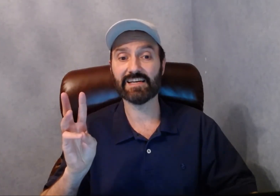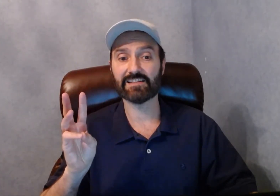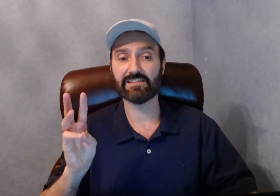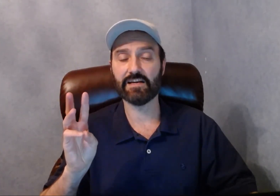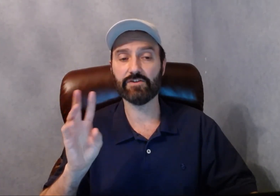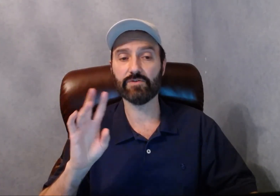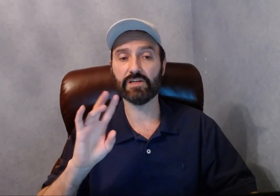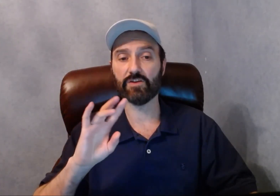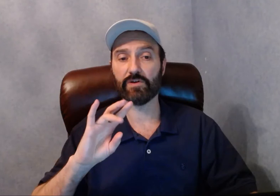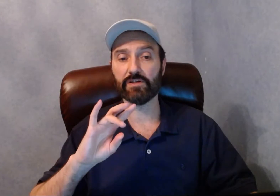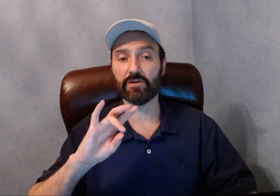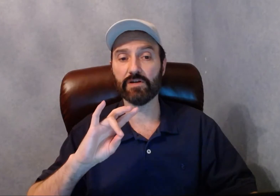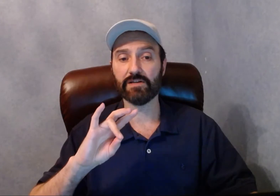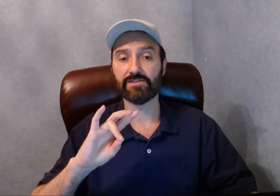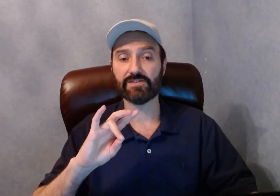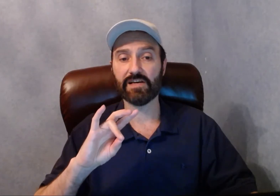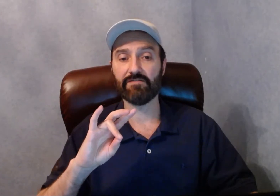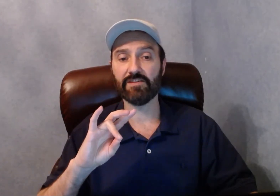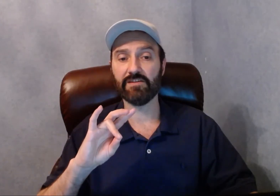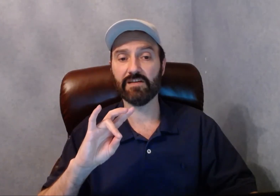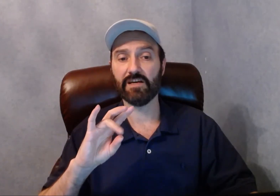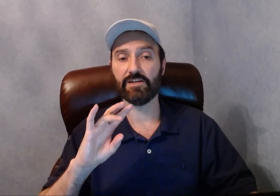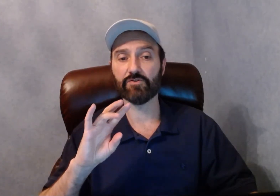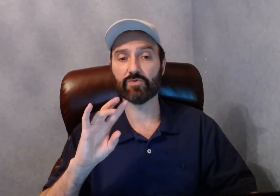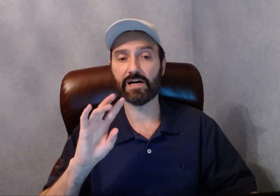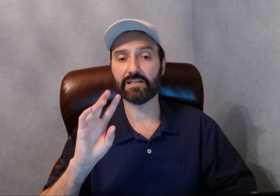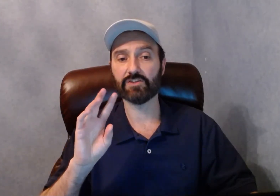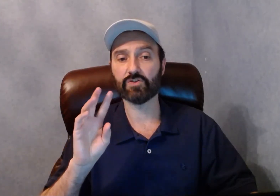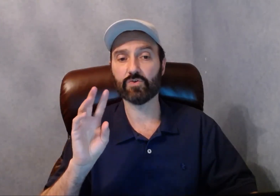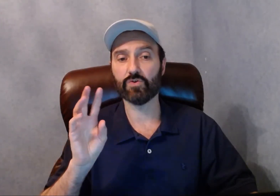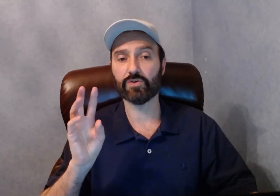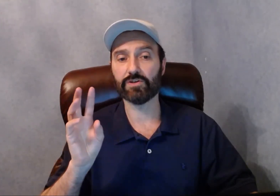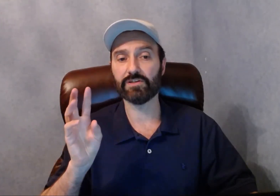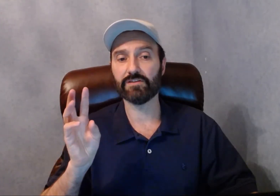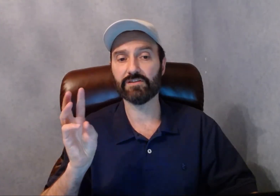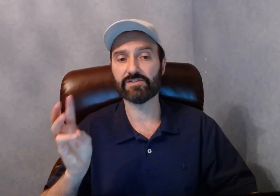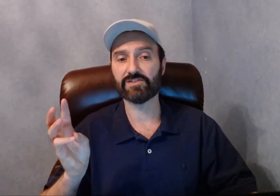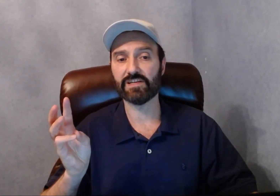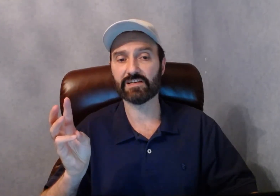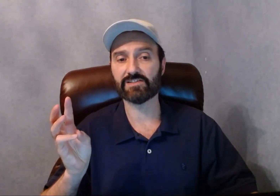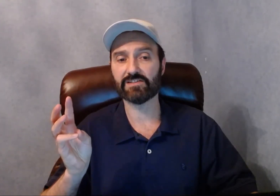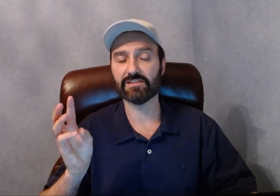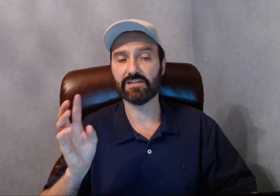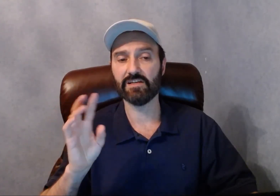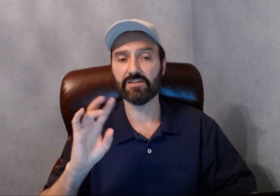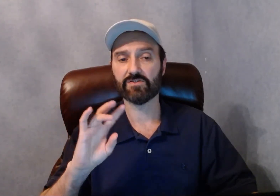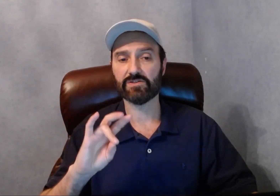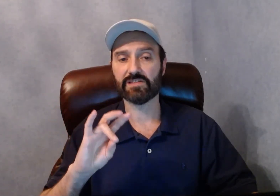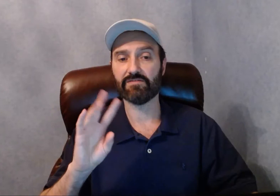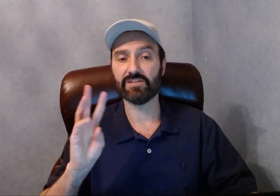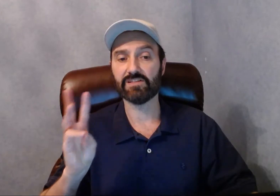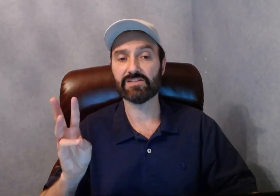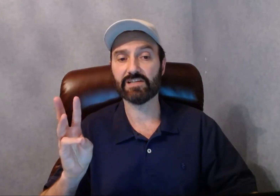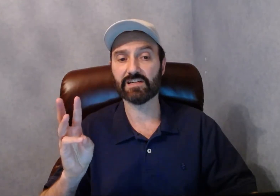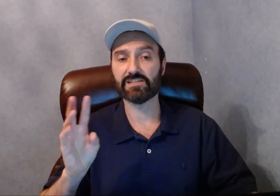76. Now you do it the other way. You go 7 and you rock it toward the 6. So it's 76